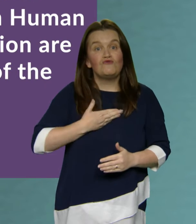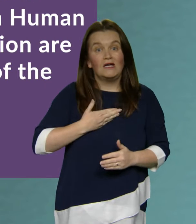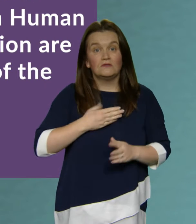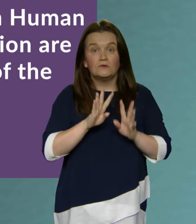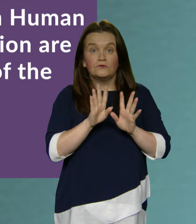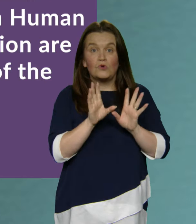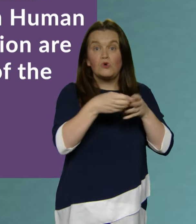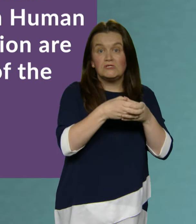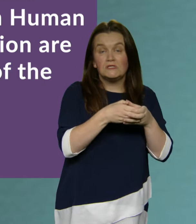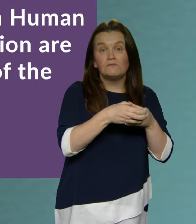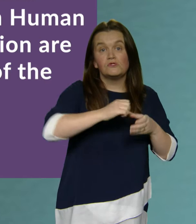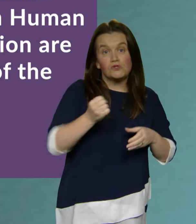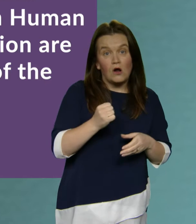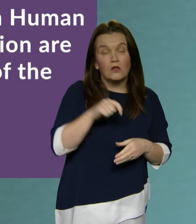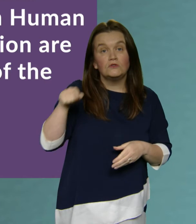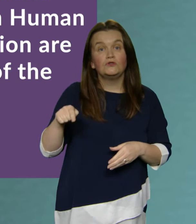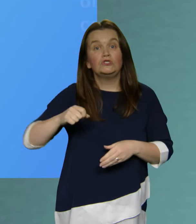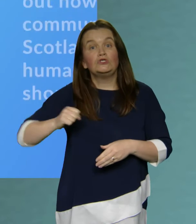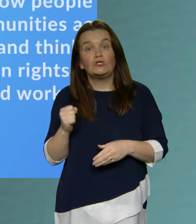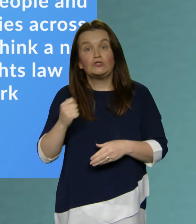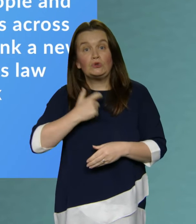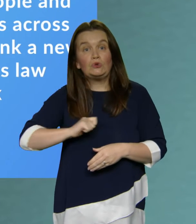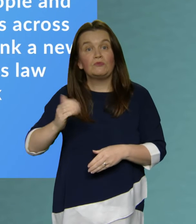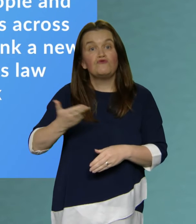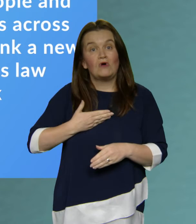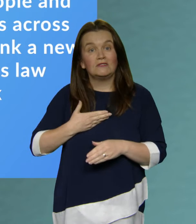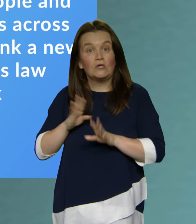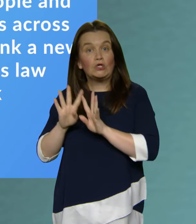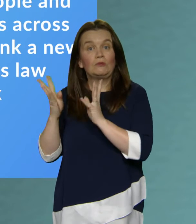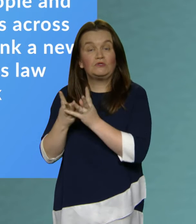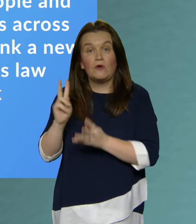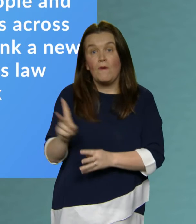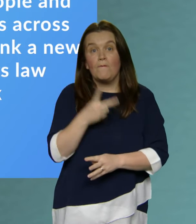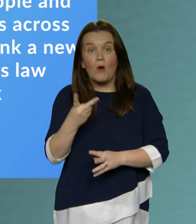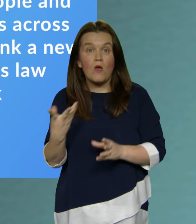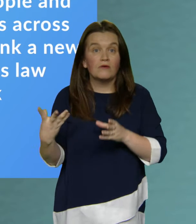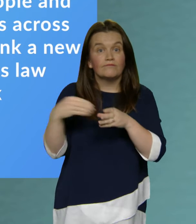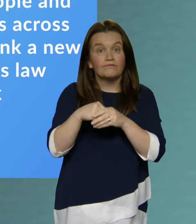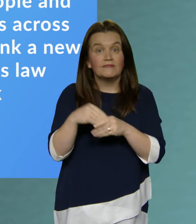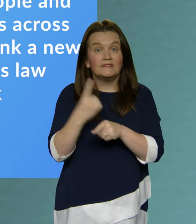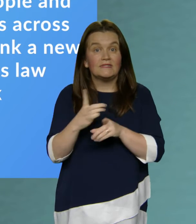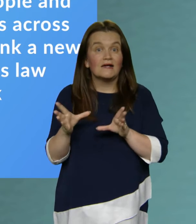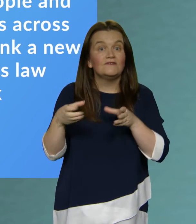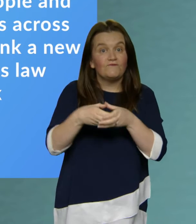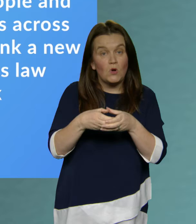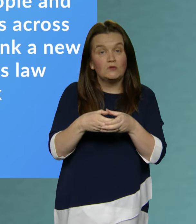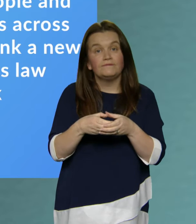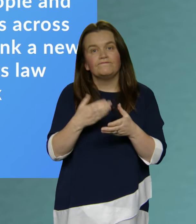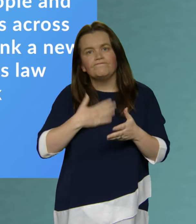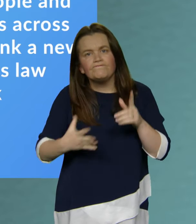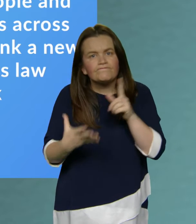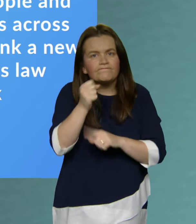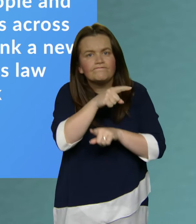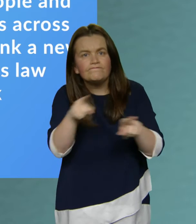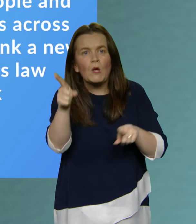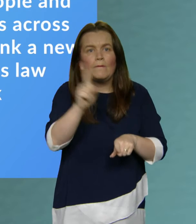Human Rights Commission are both members of the task force. We would like to find out how people in communities across Scotland think a new human rights